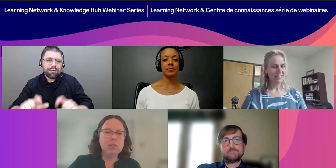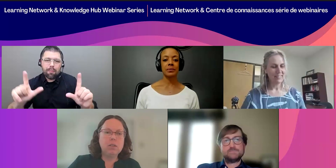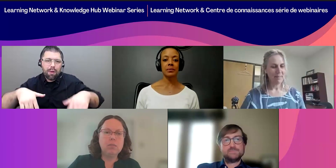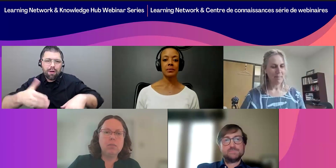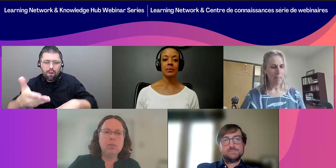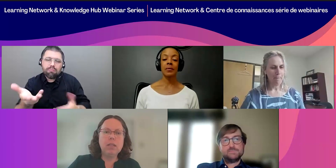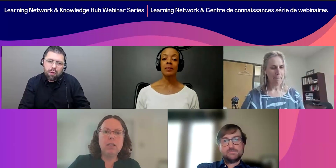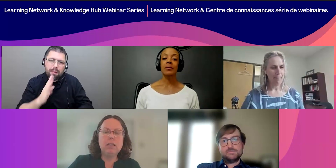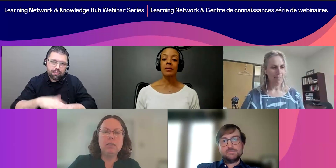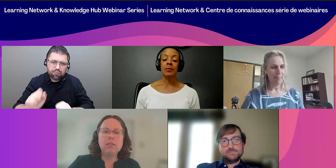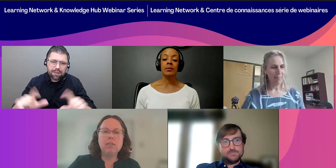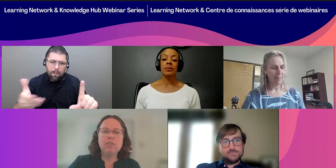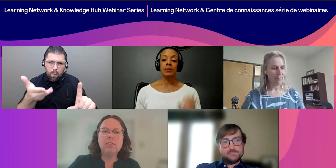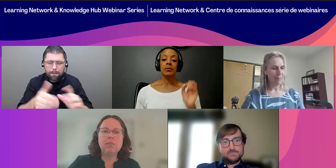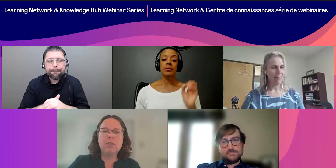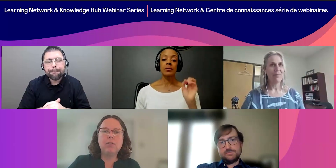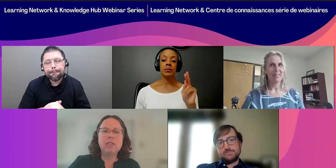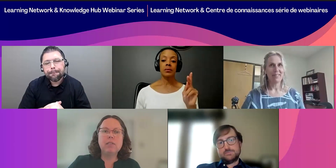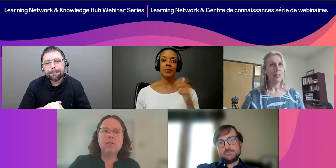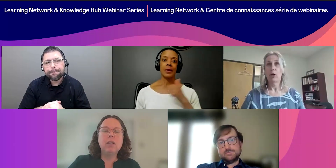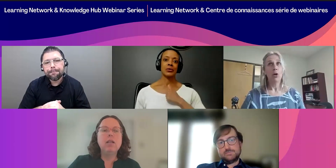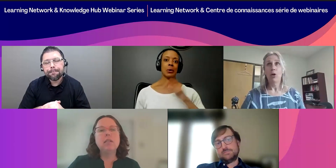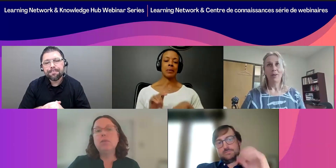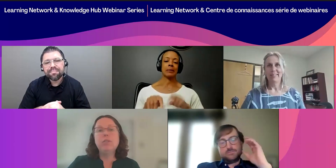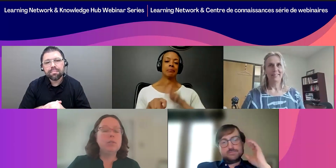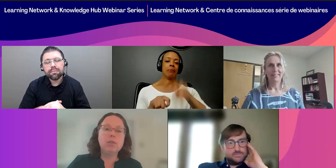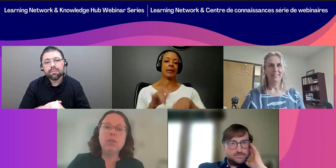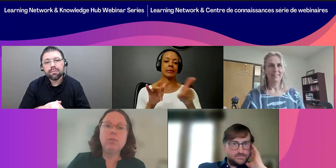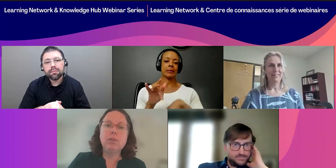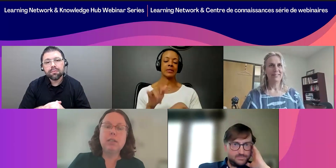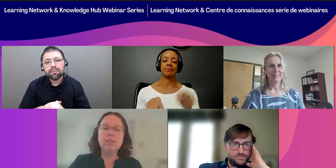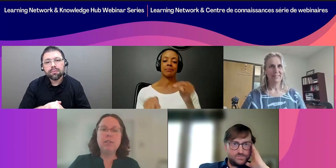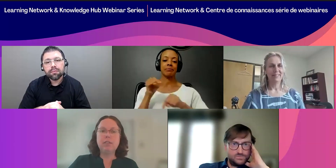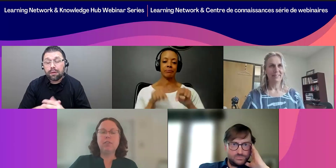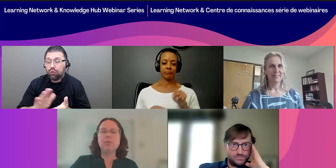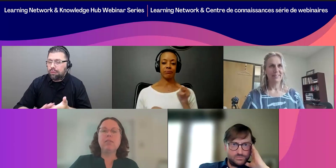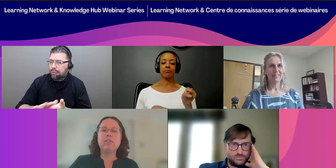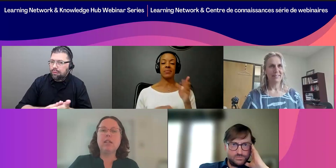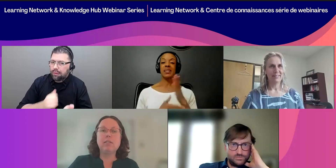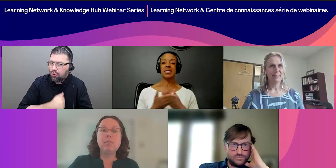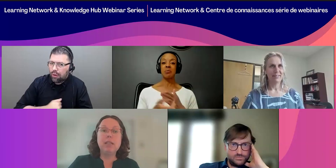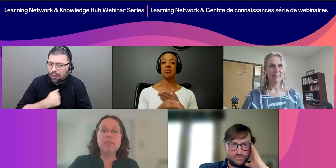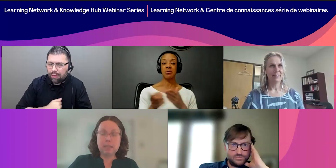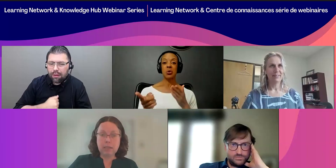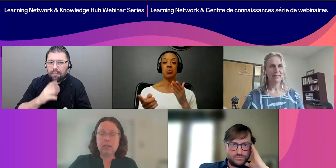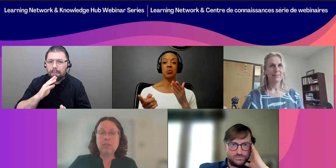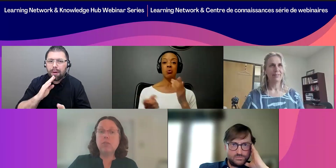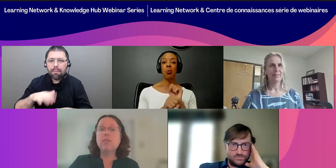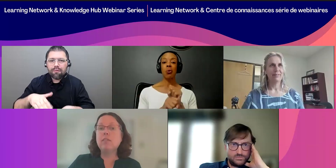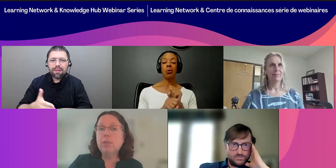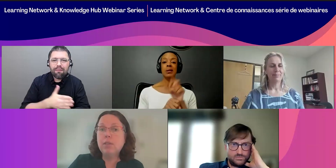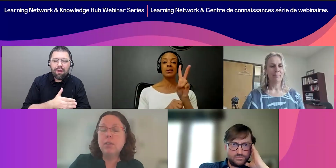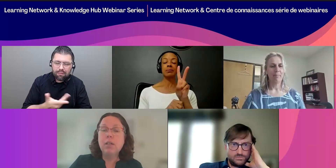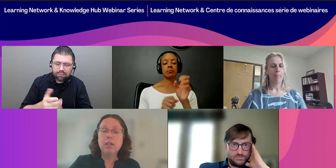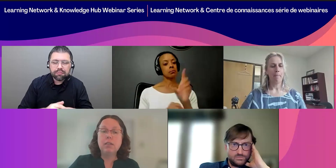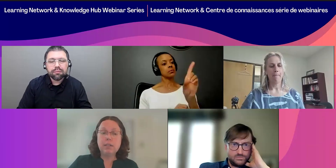sure. Thank you. Sorry for skipping over this. So some of you who work in the field of domestic violence may have seen this